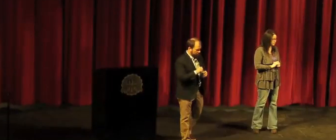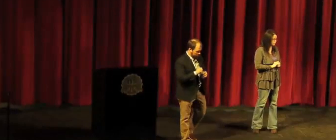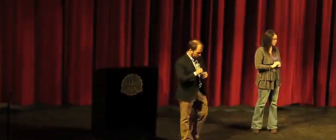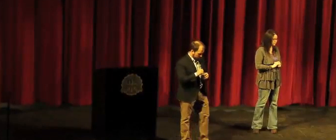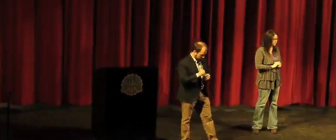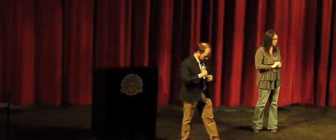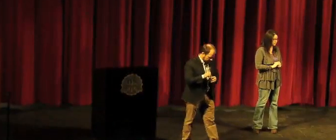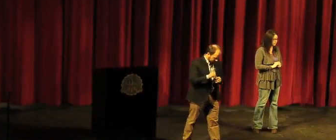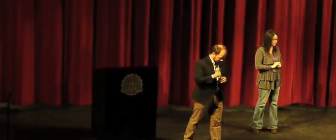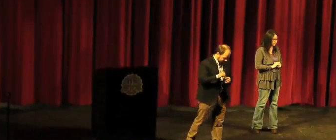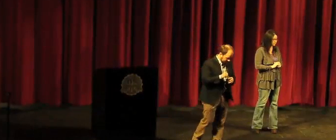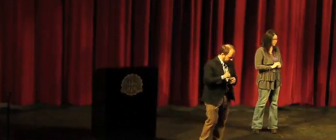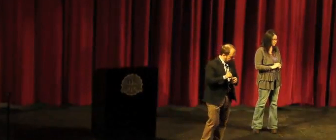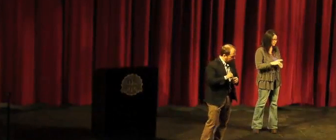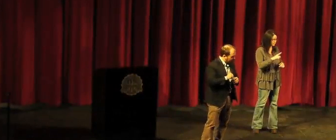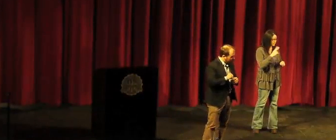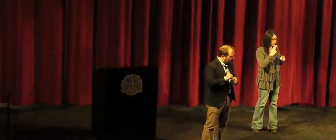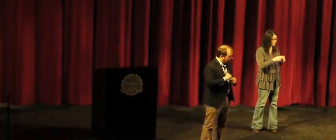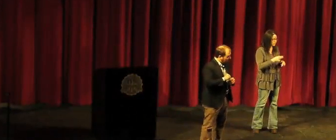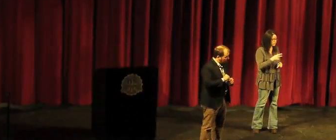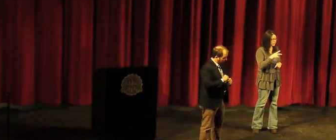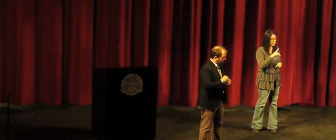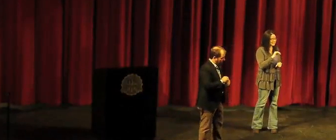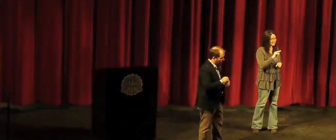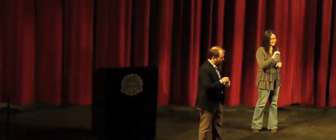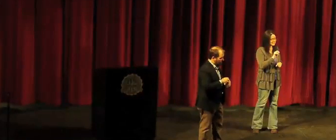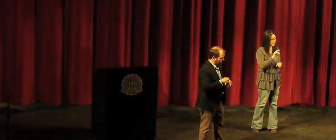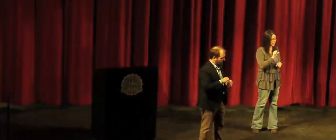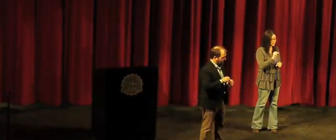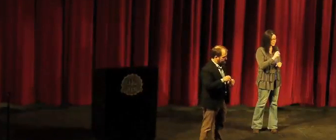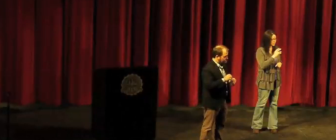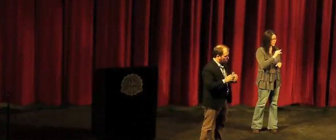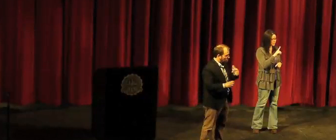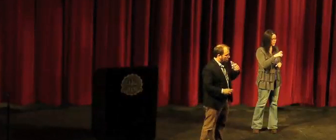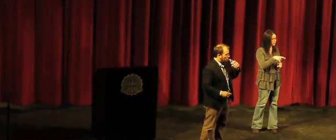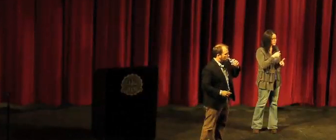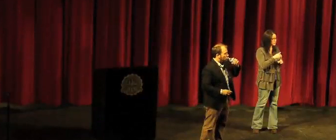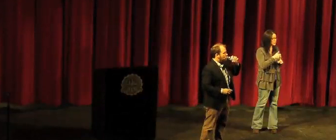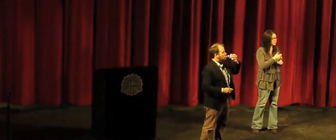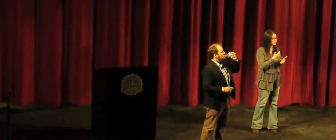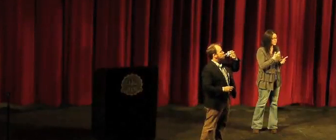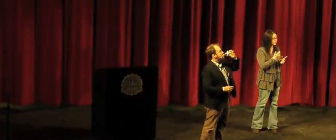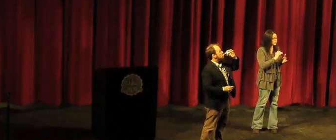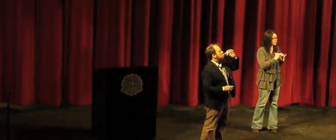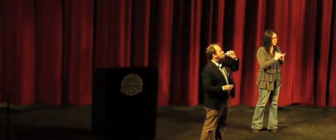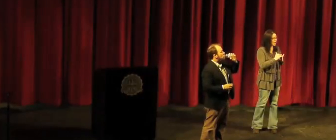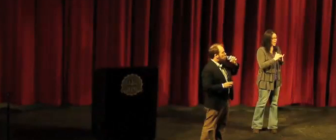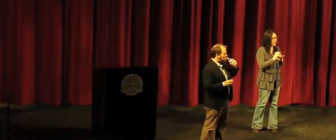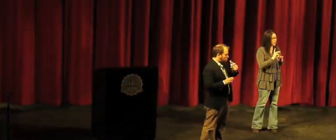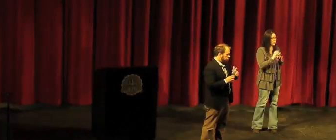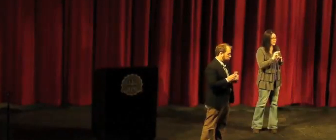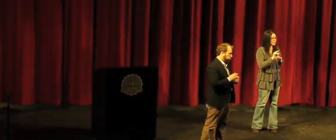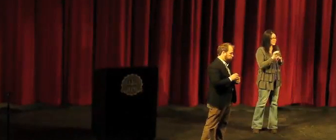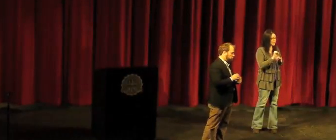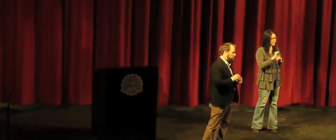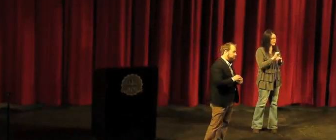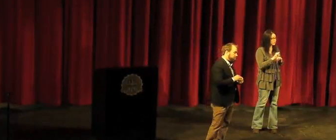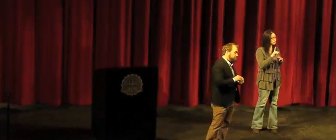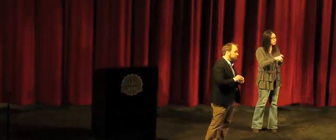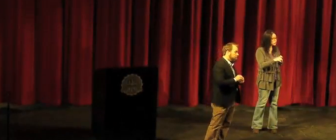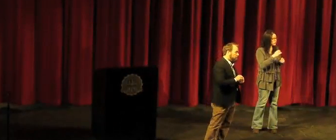So you mentioned kinesthetics, and my question is, how kinesthetic should Christian faith